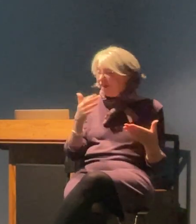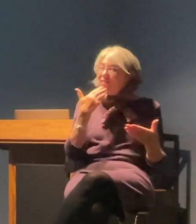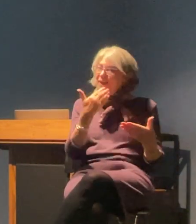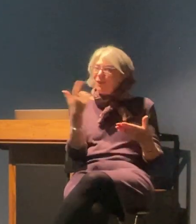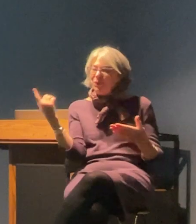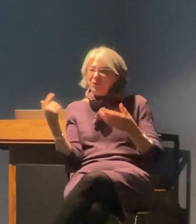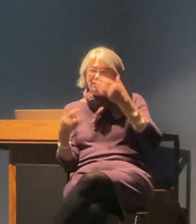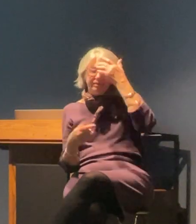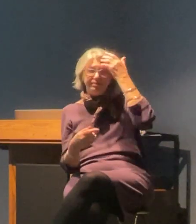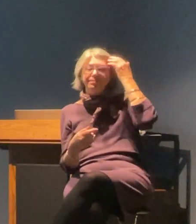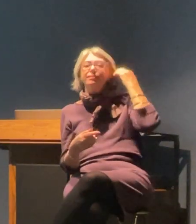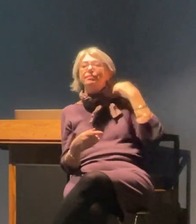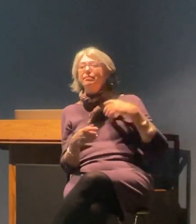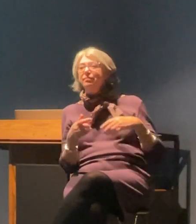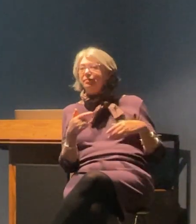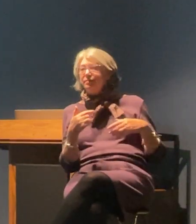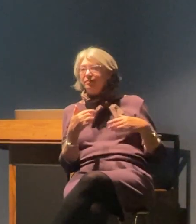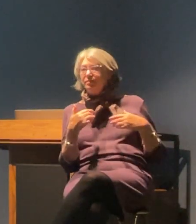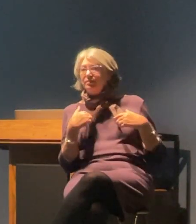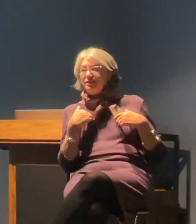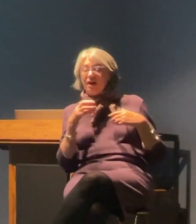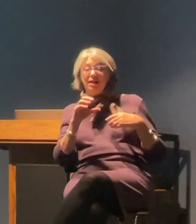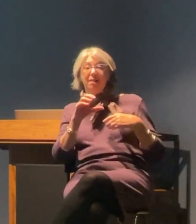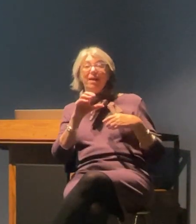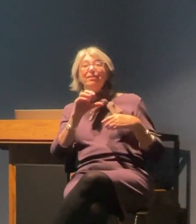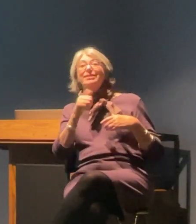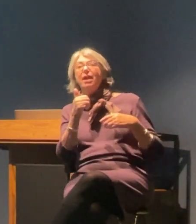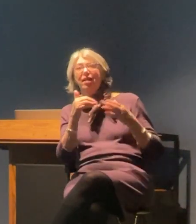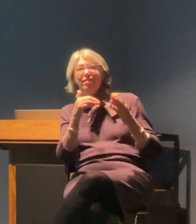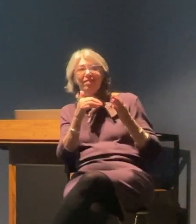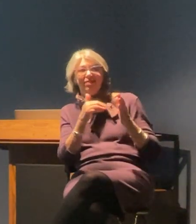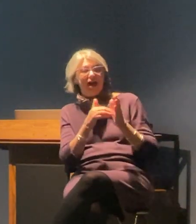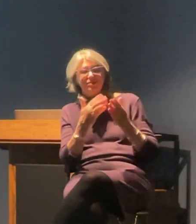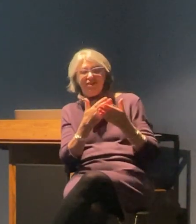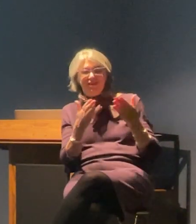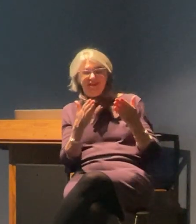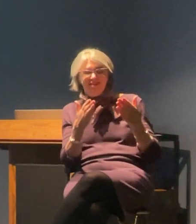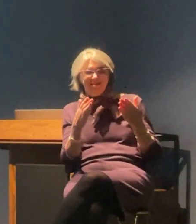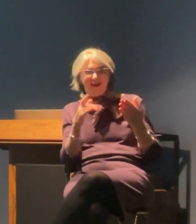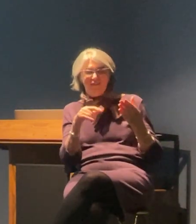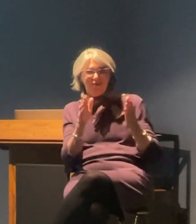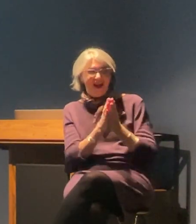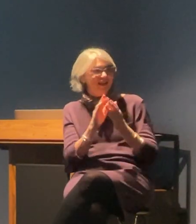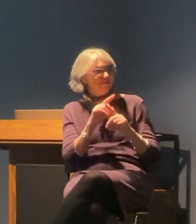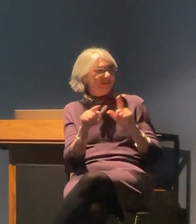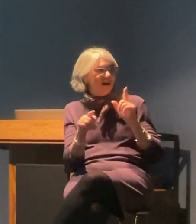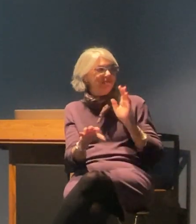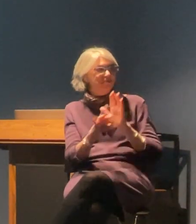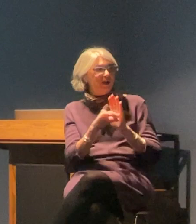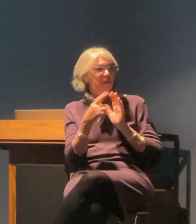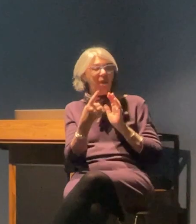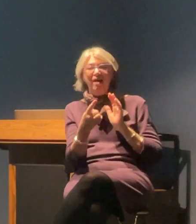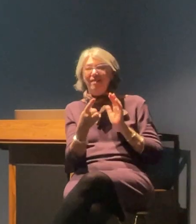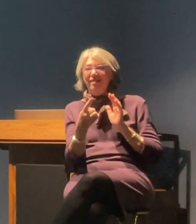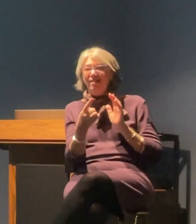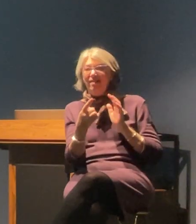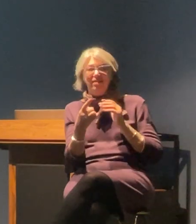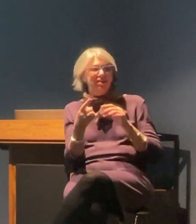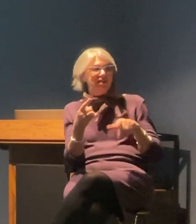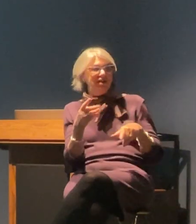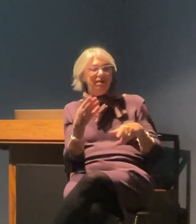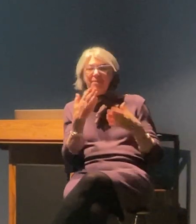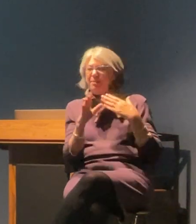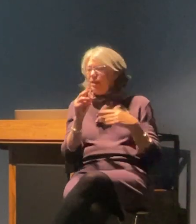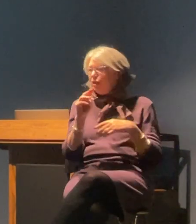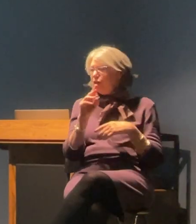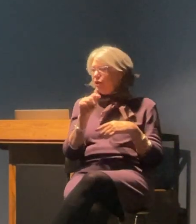much. I have about 10,000 things I'd love to ask you, but I'm going to choose one. I'm not actually sure, it might be too